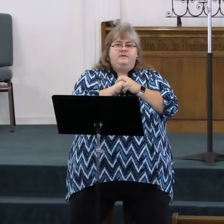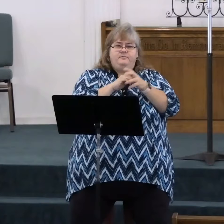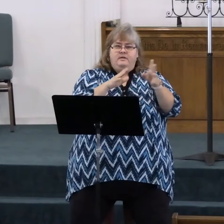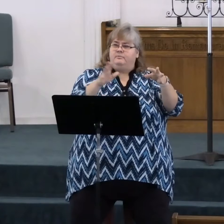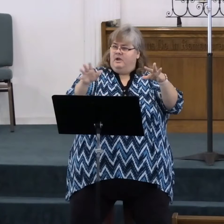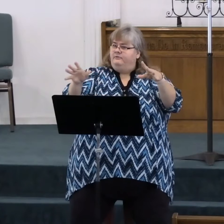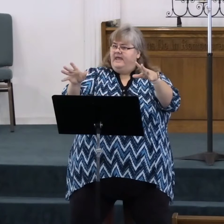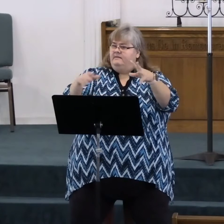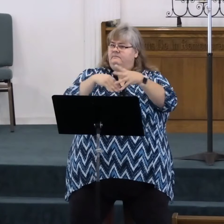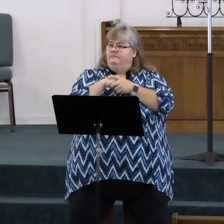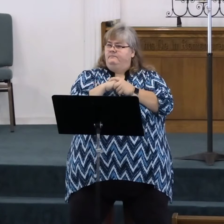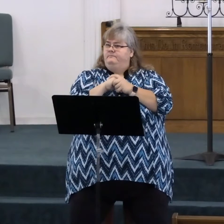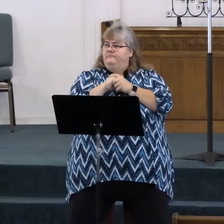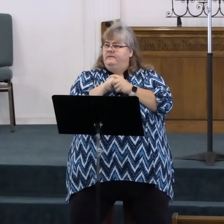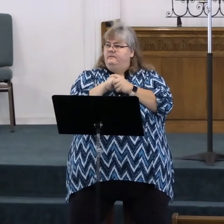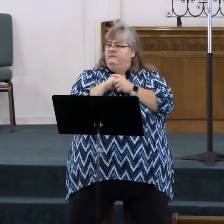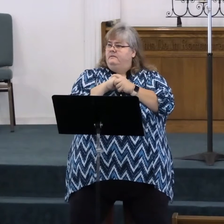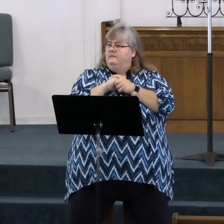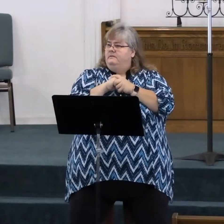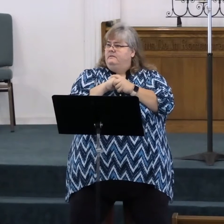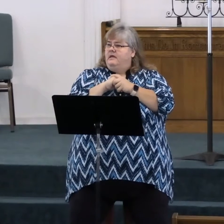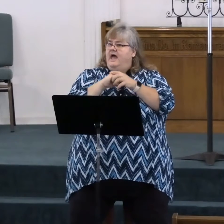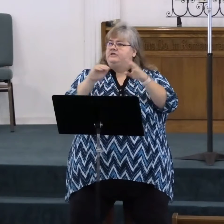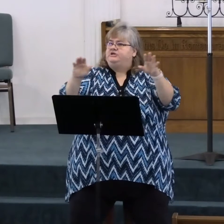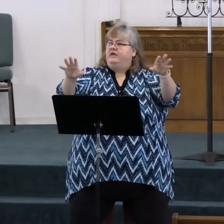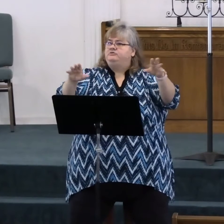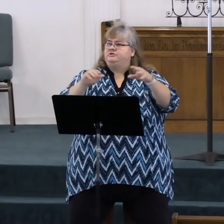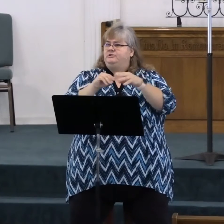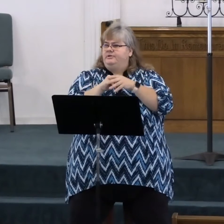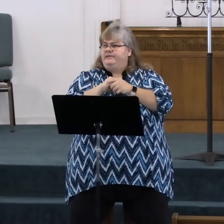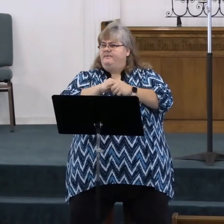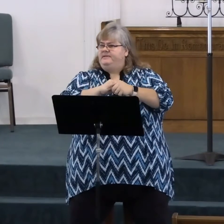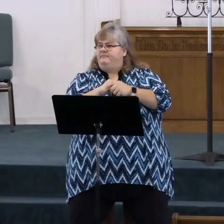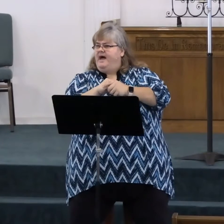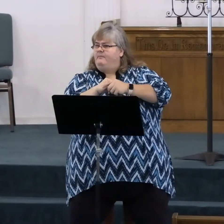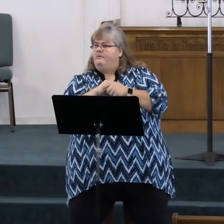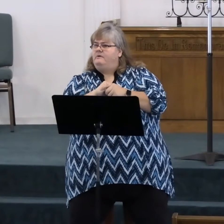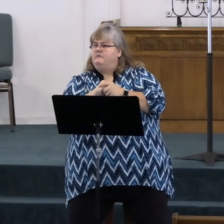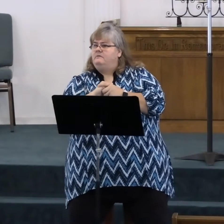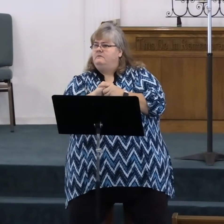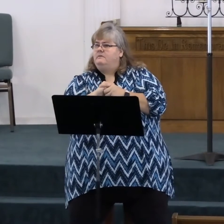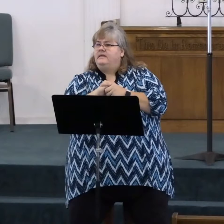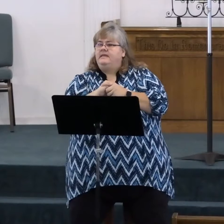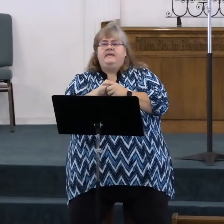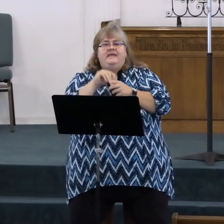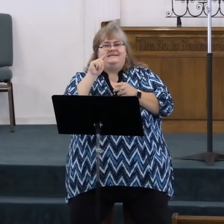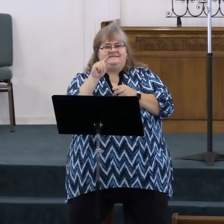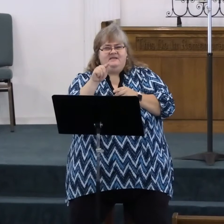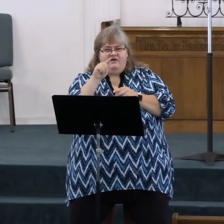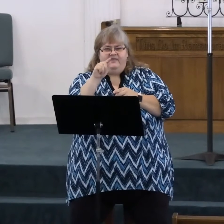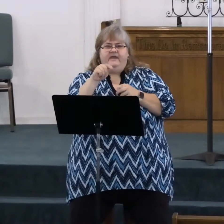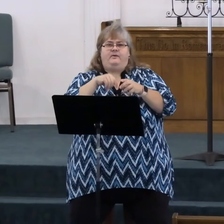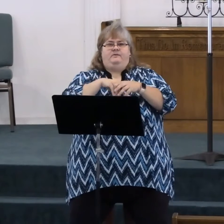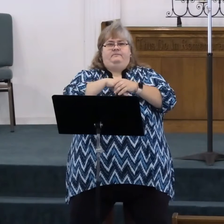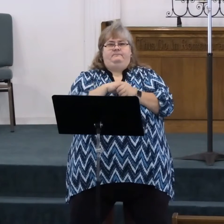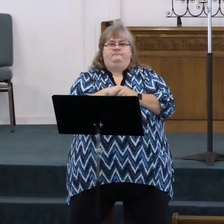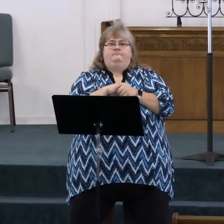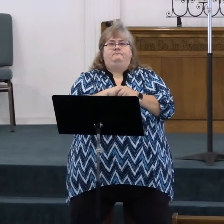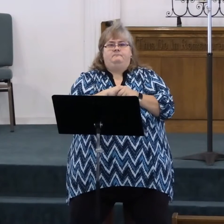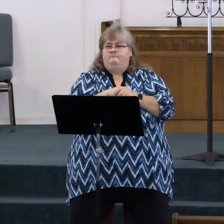you ever heard that? I challenge you to look it up in the Bible. It's not there.